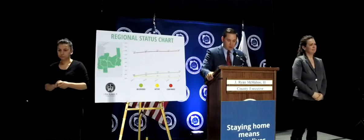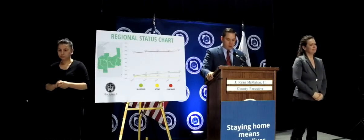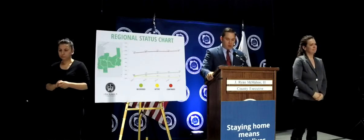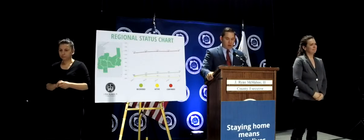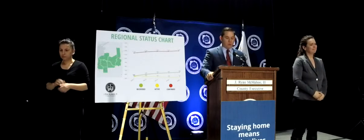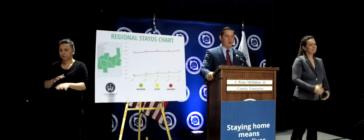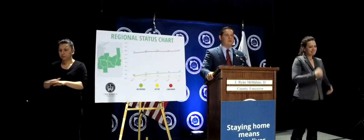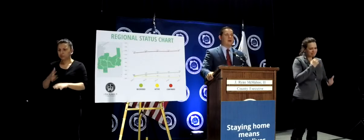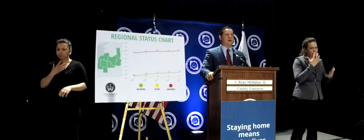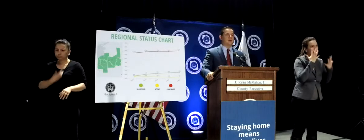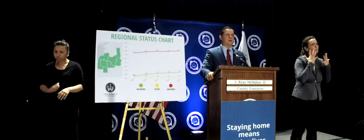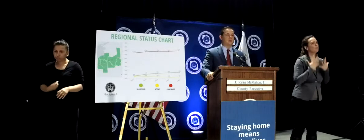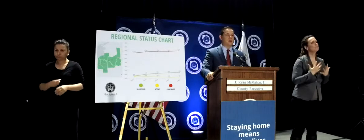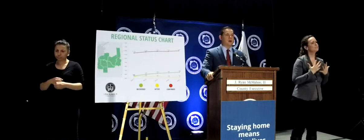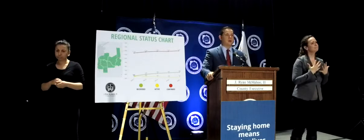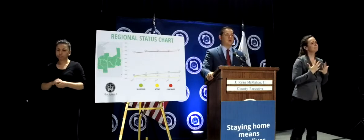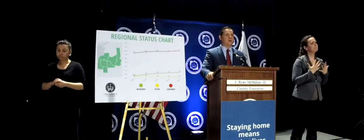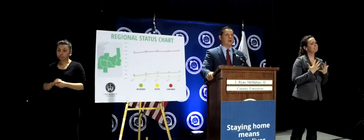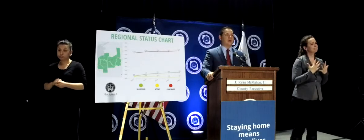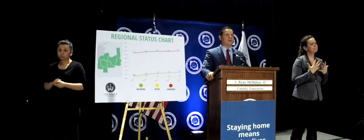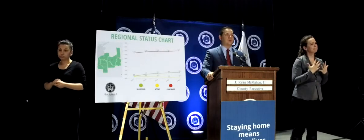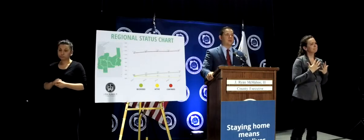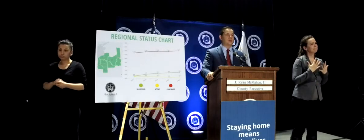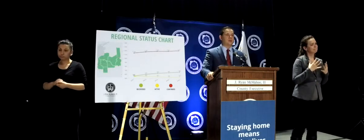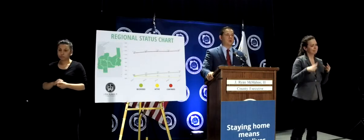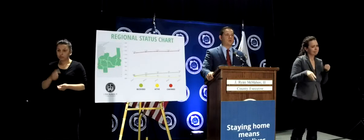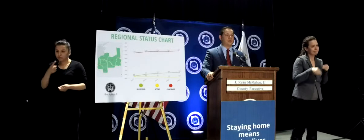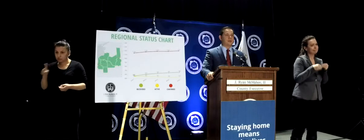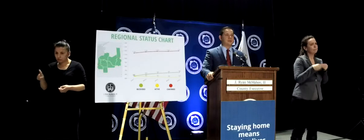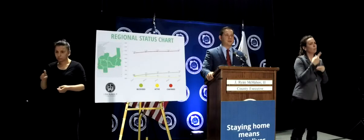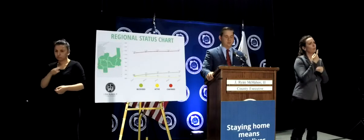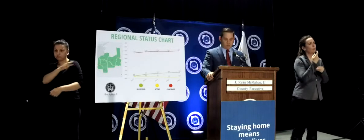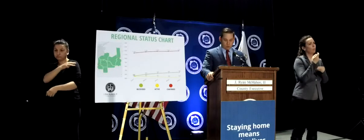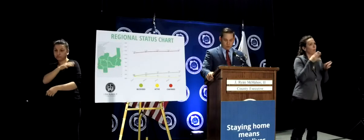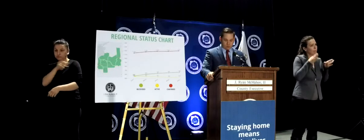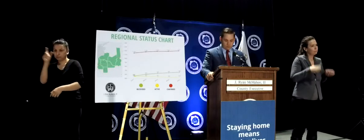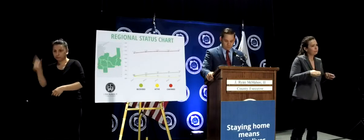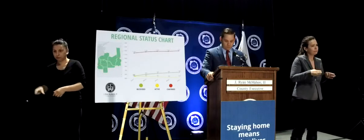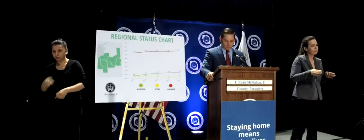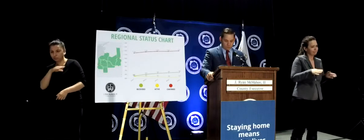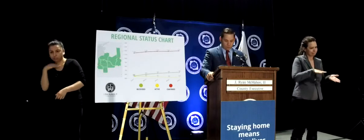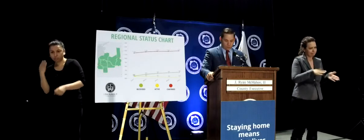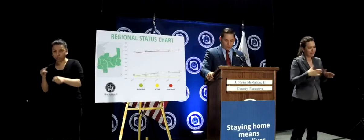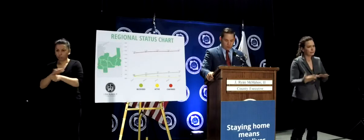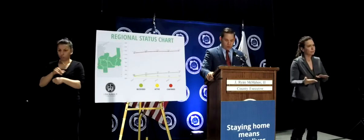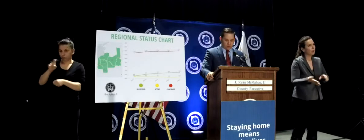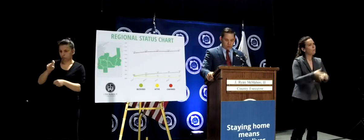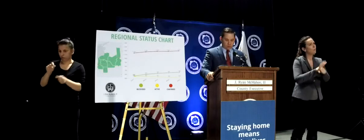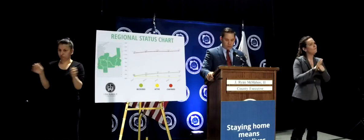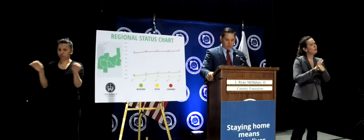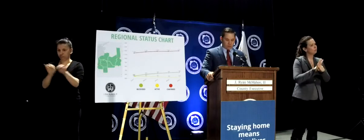Unfortunately, we have had another death related to COVID-19 in the community.